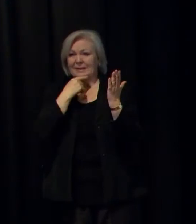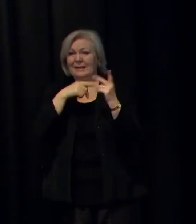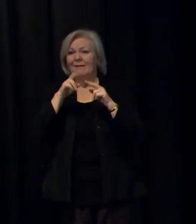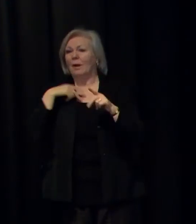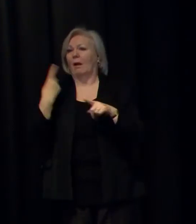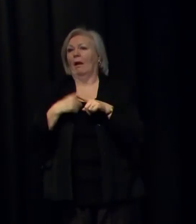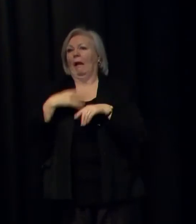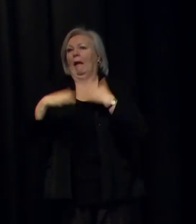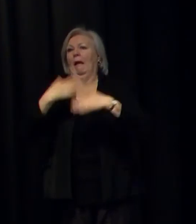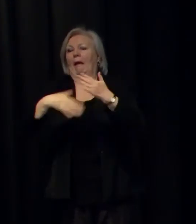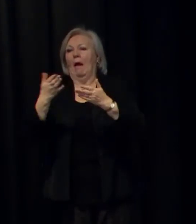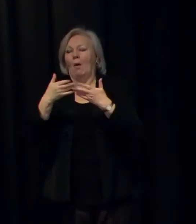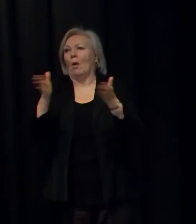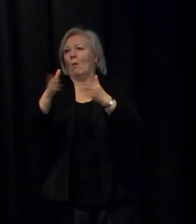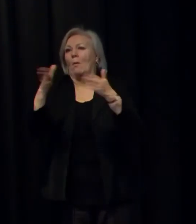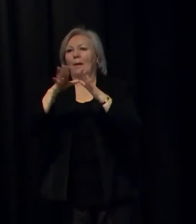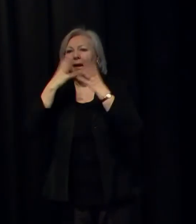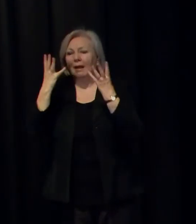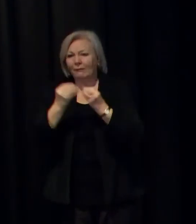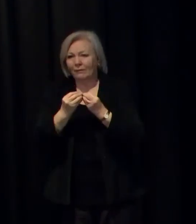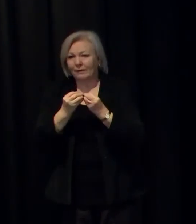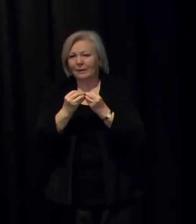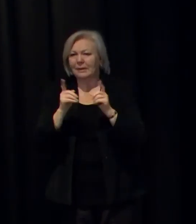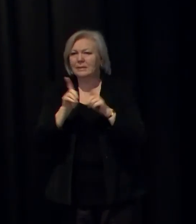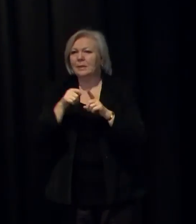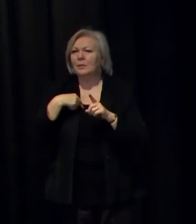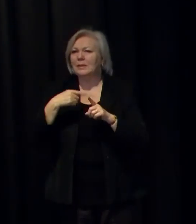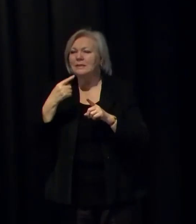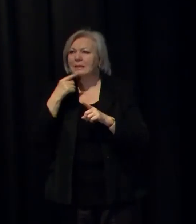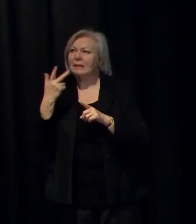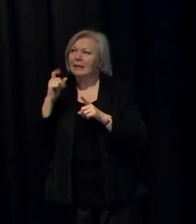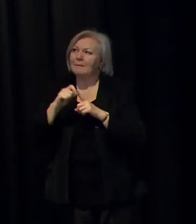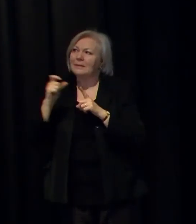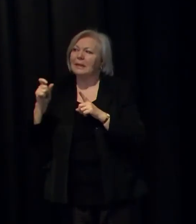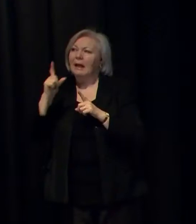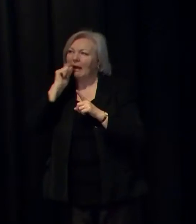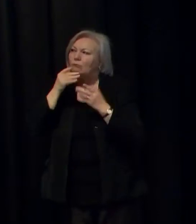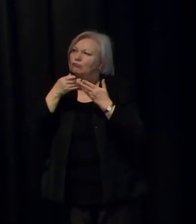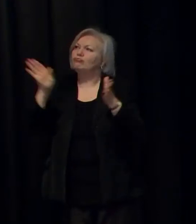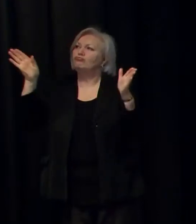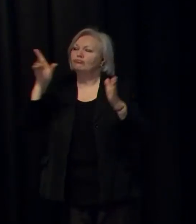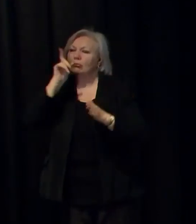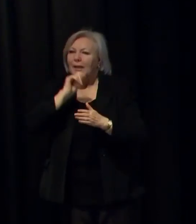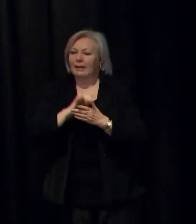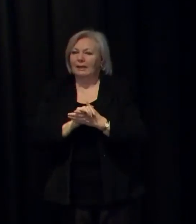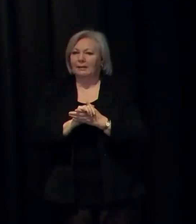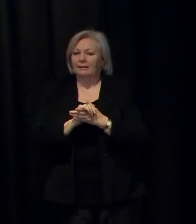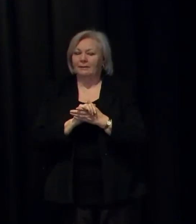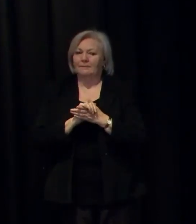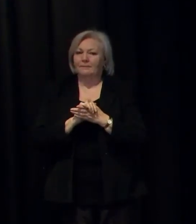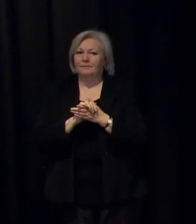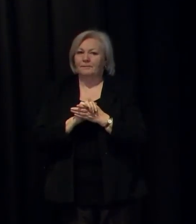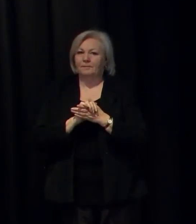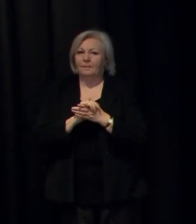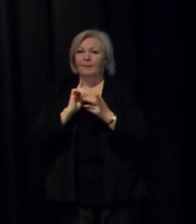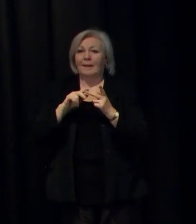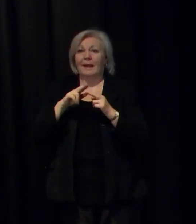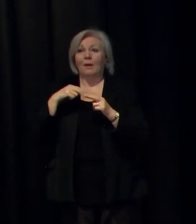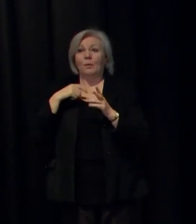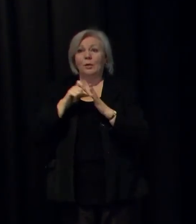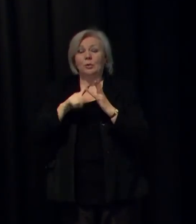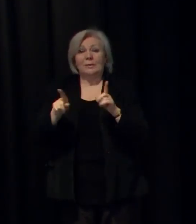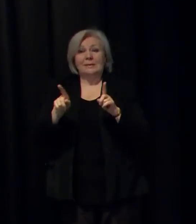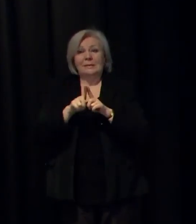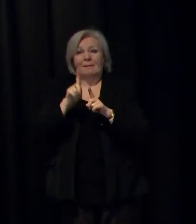and do all the opening up that we had foreshadowed at 80%, this Thursday midnight at